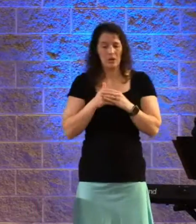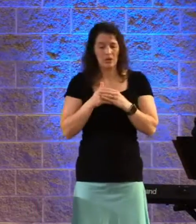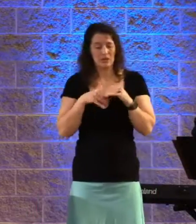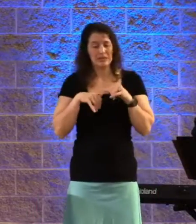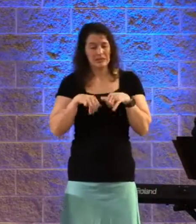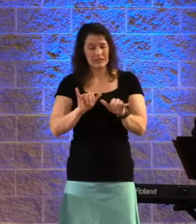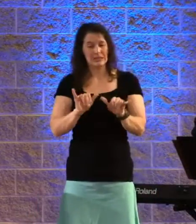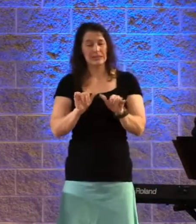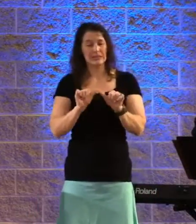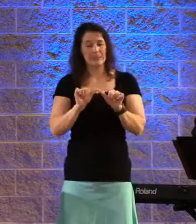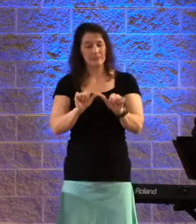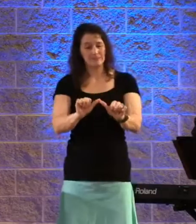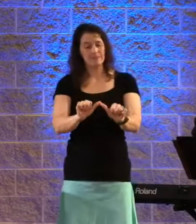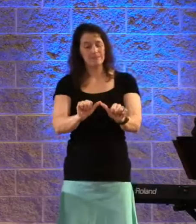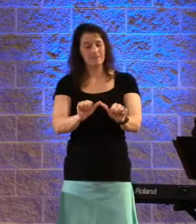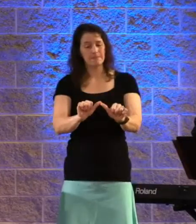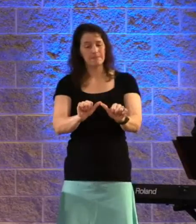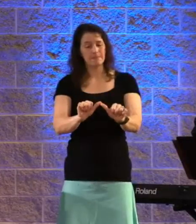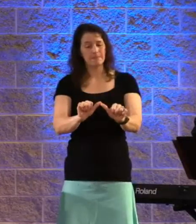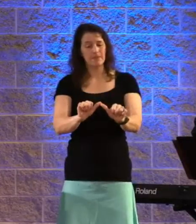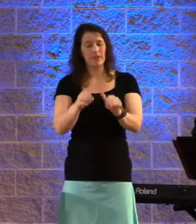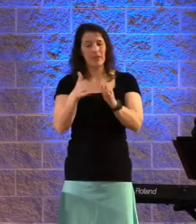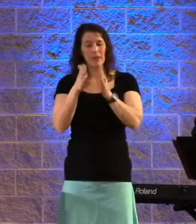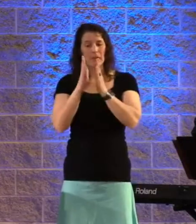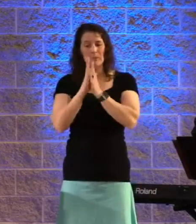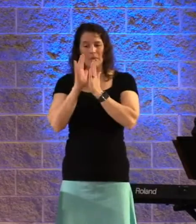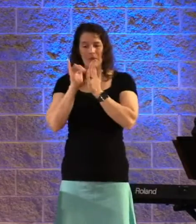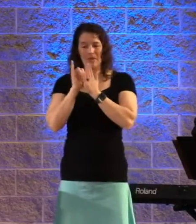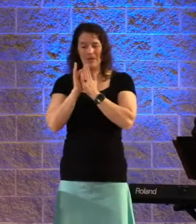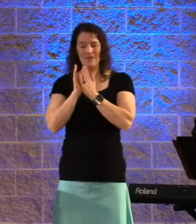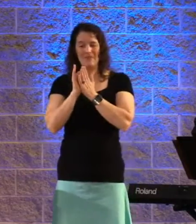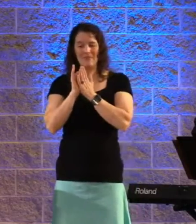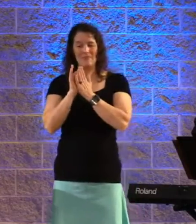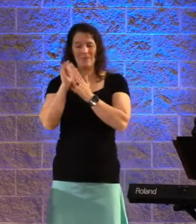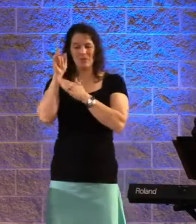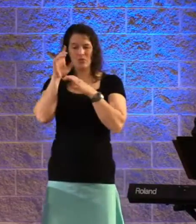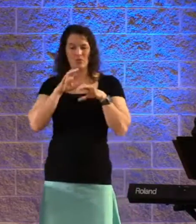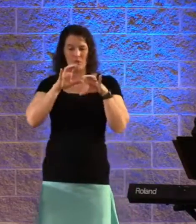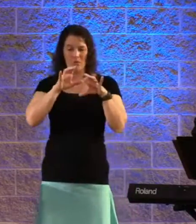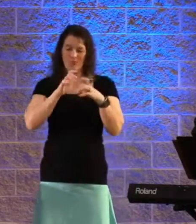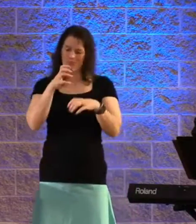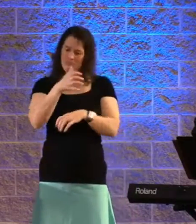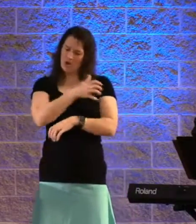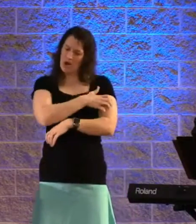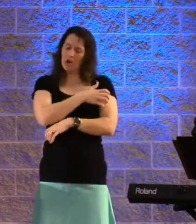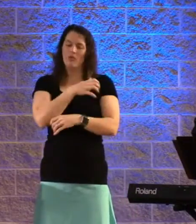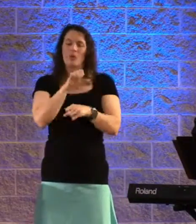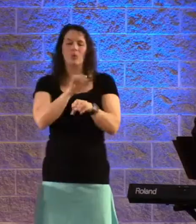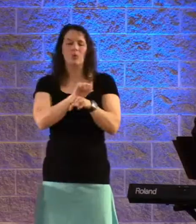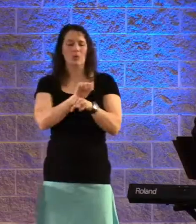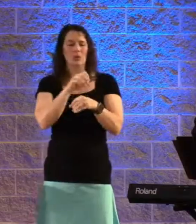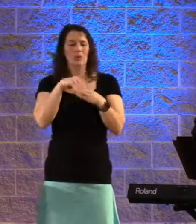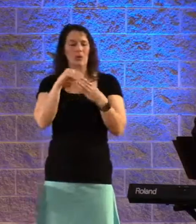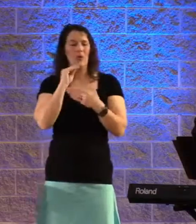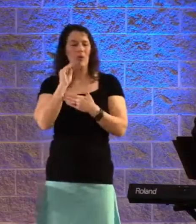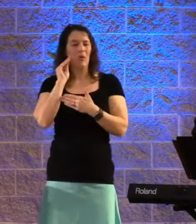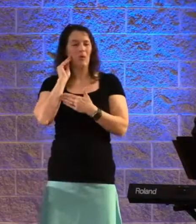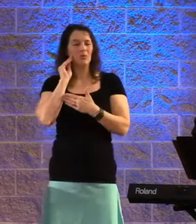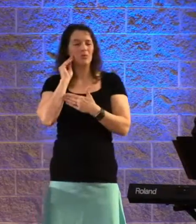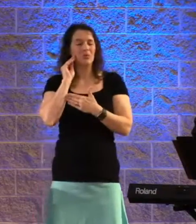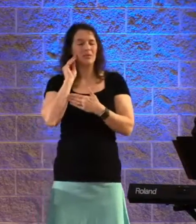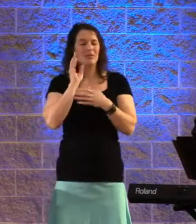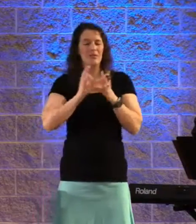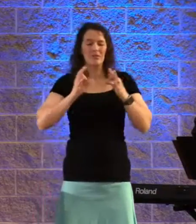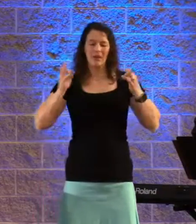still exist. I pray that you would do a powerful work in the homes and